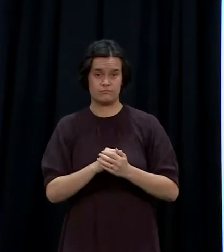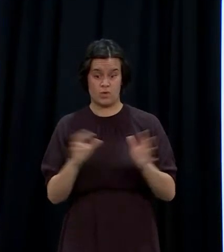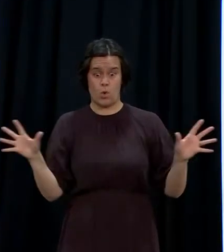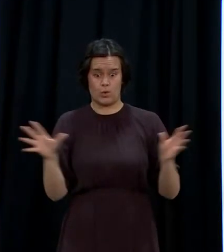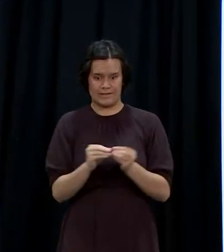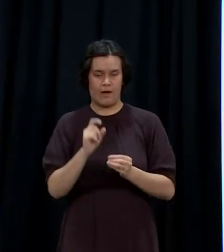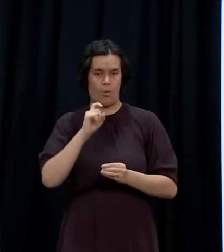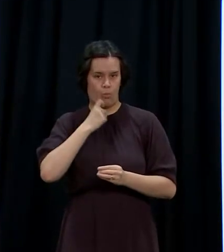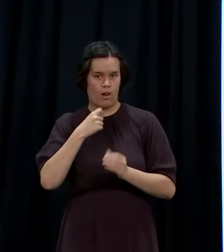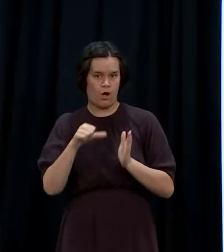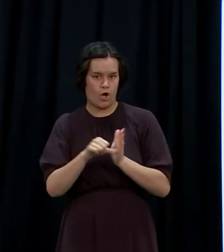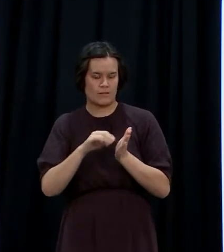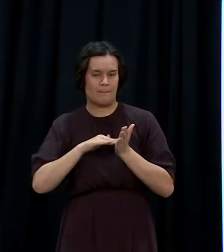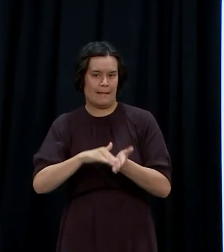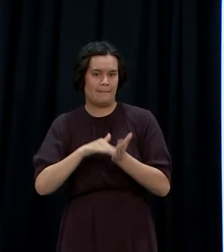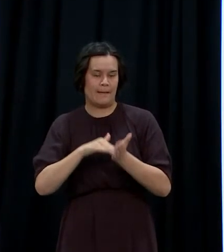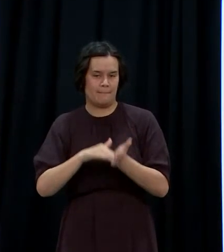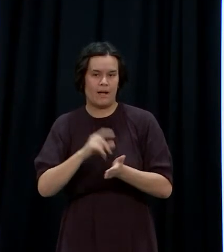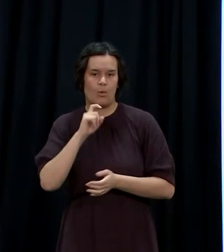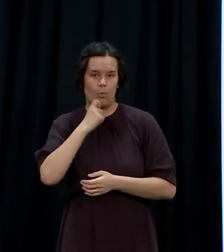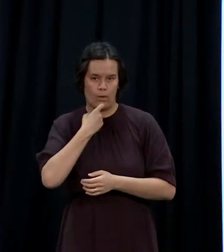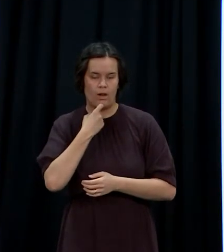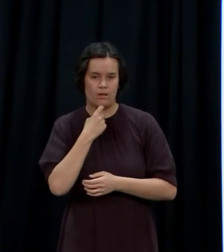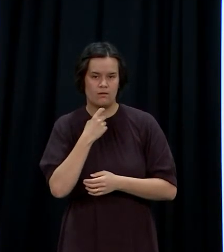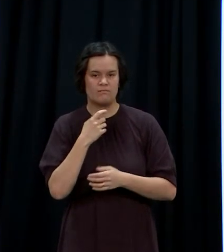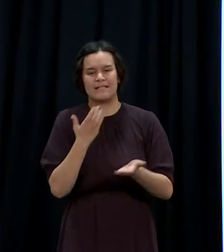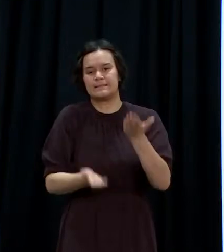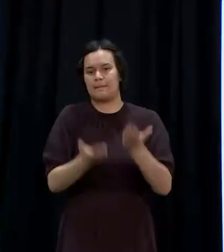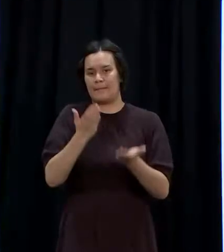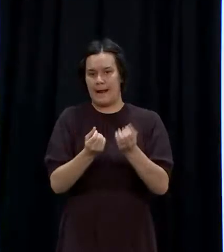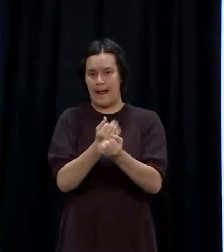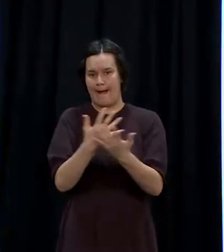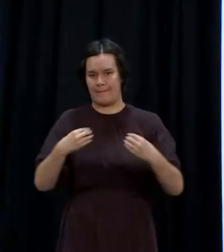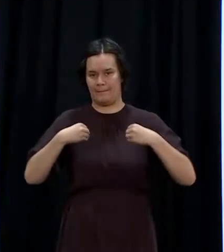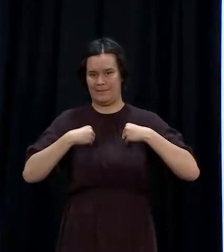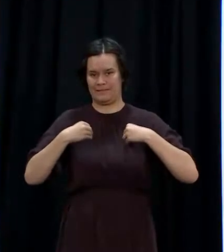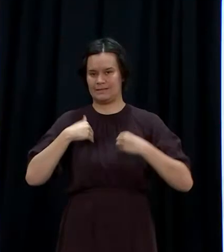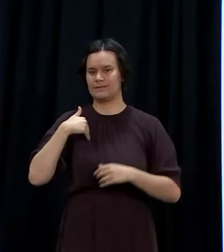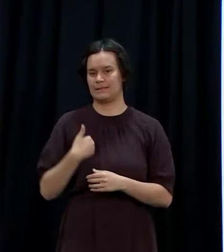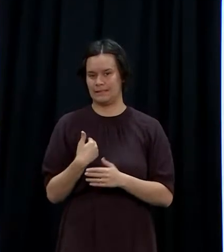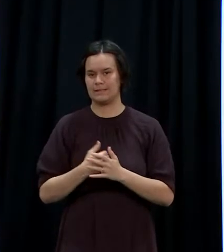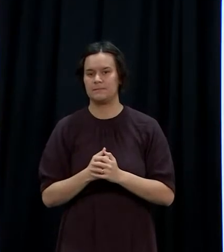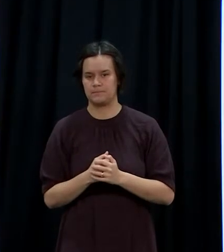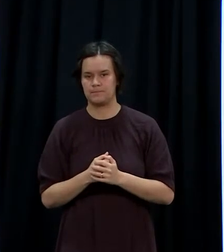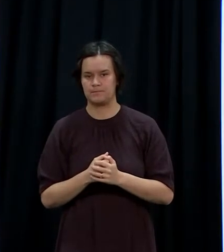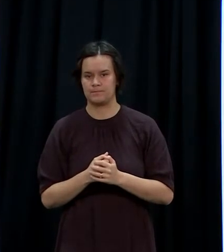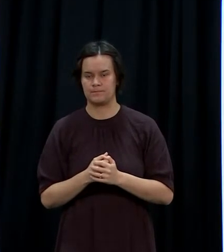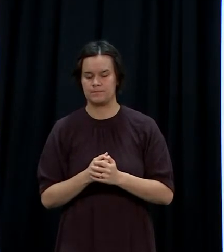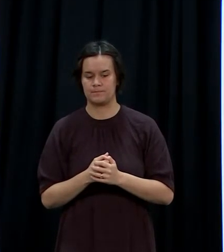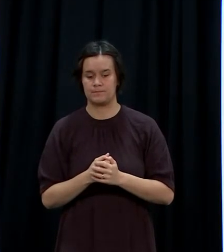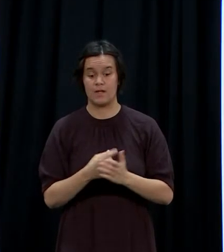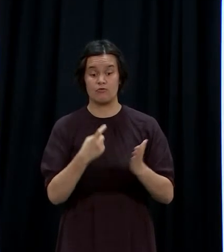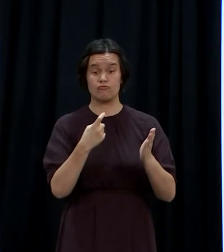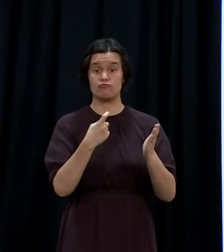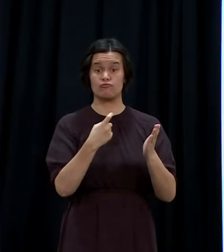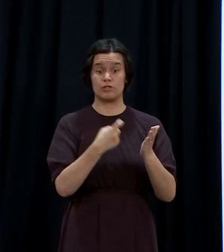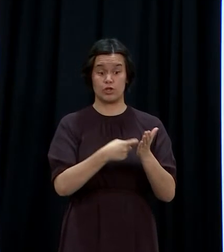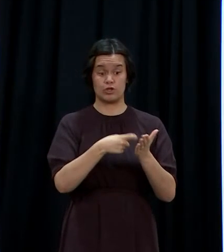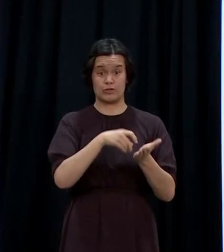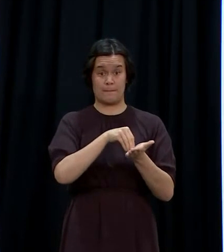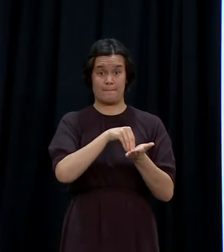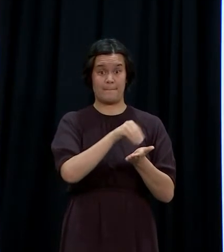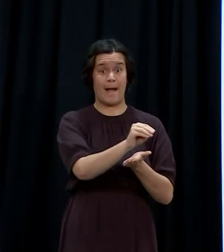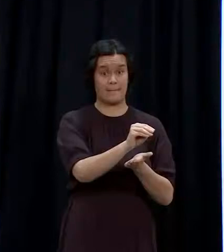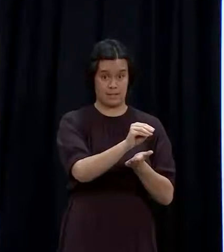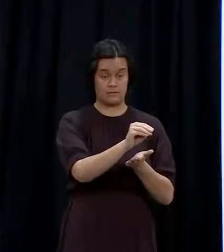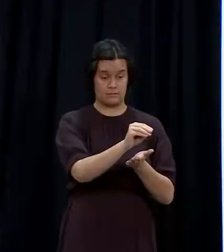course, on uptake. Ministers have further agreed that there will be 2 more payments after that, 3 weeks